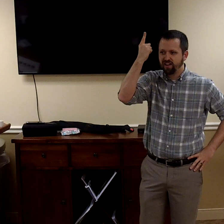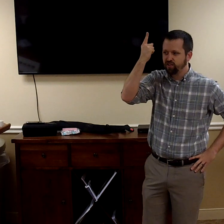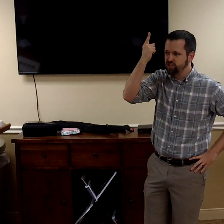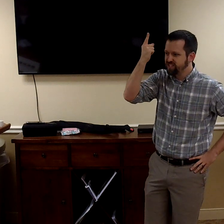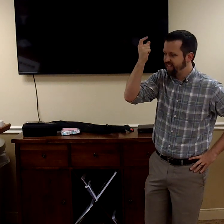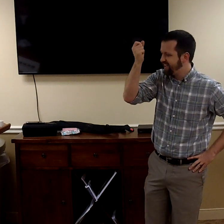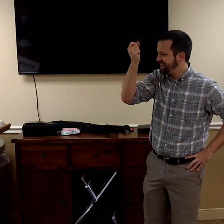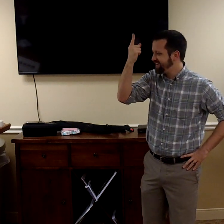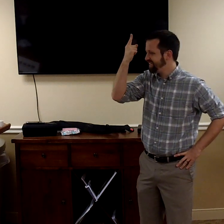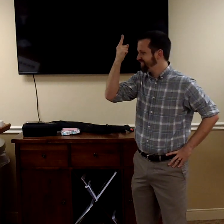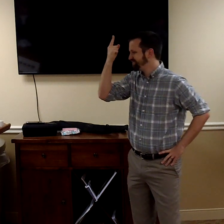Understand.